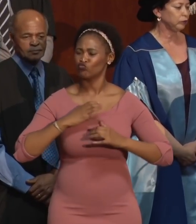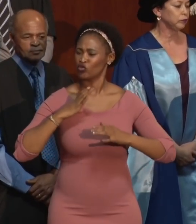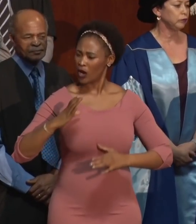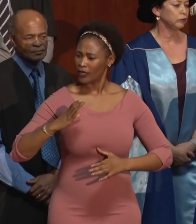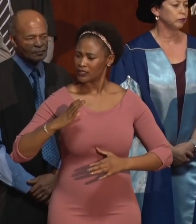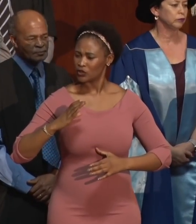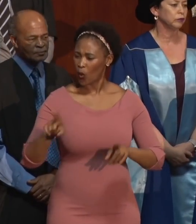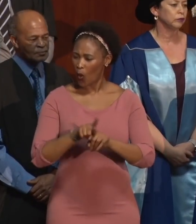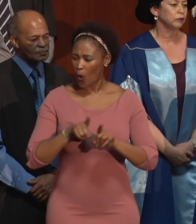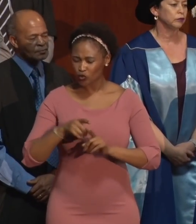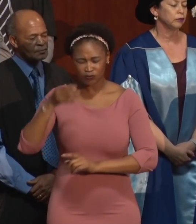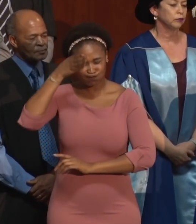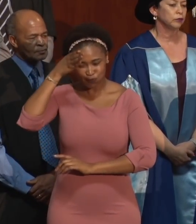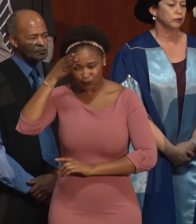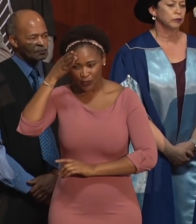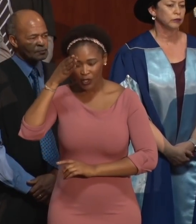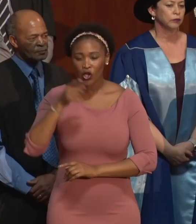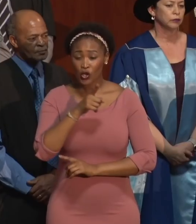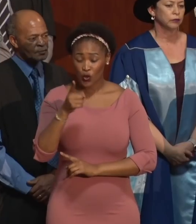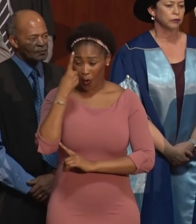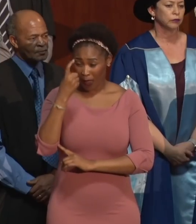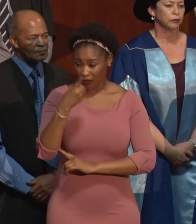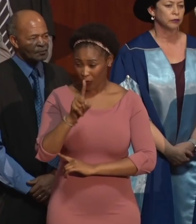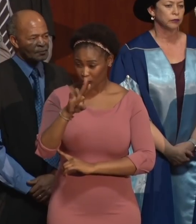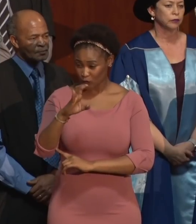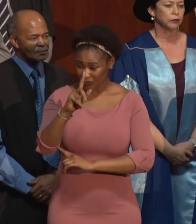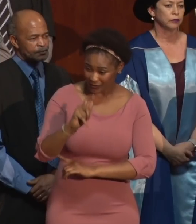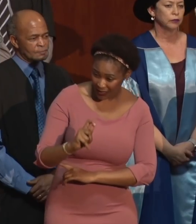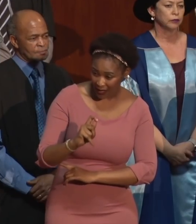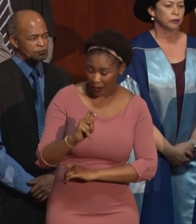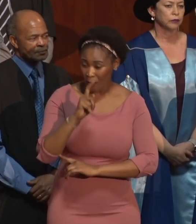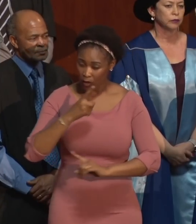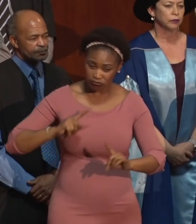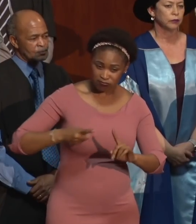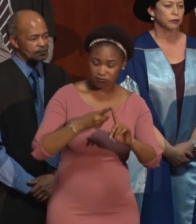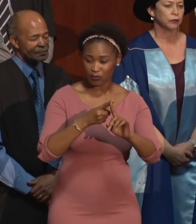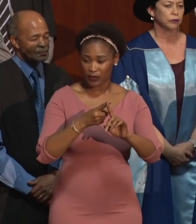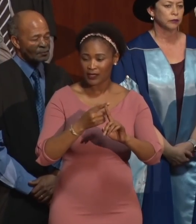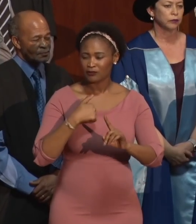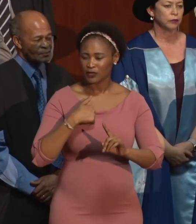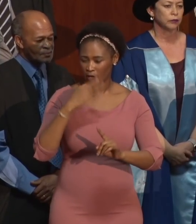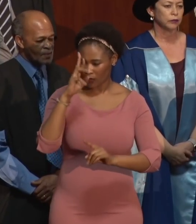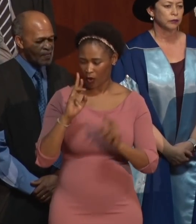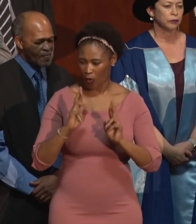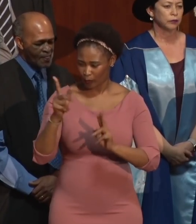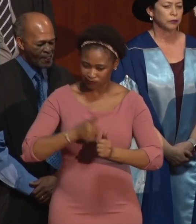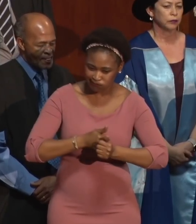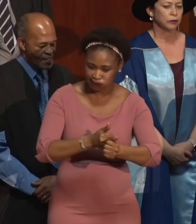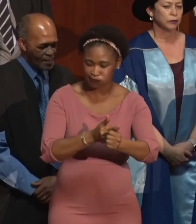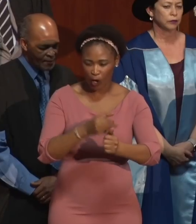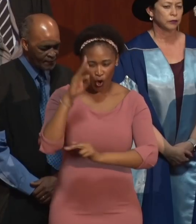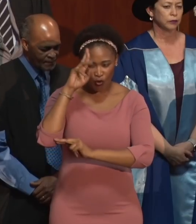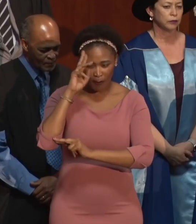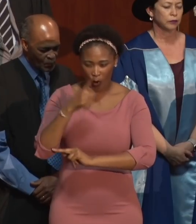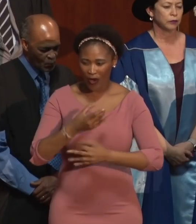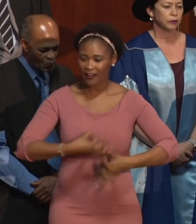purpose. To those who will leave the university to learn and work elsewhere, may you be sustained by those values which unite us